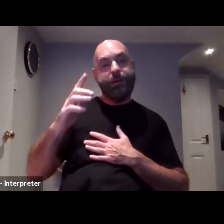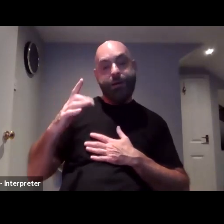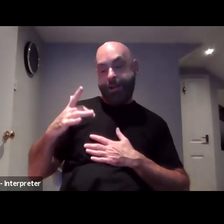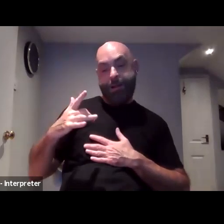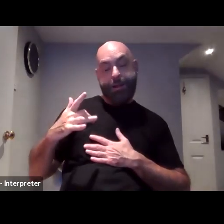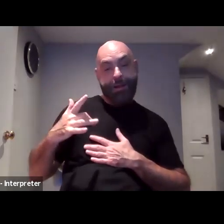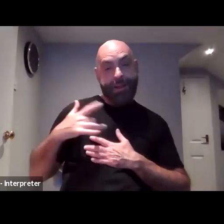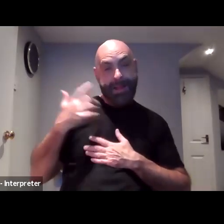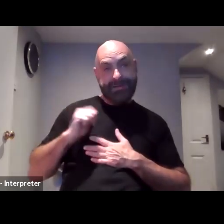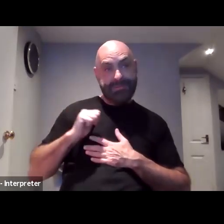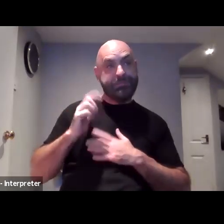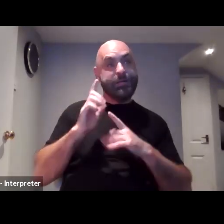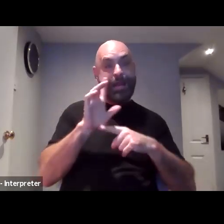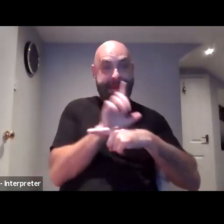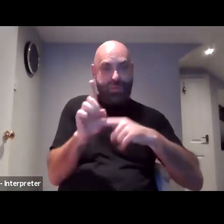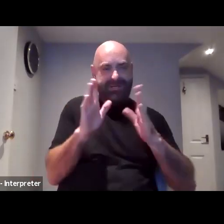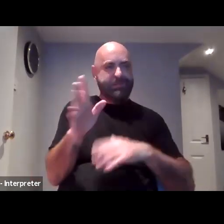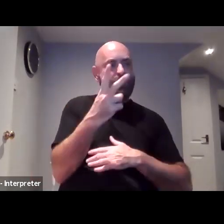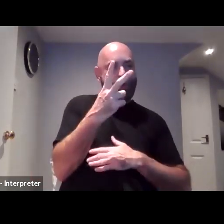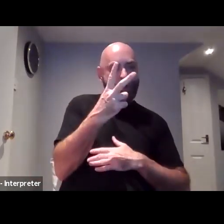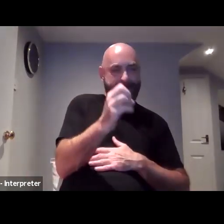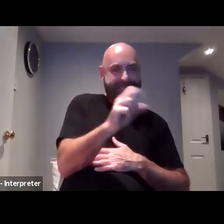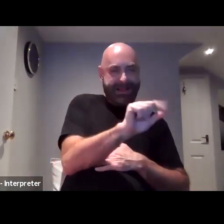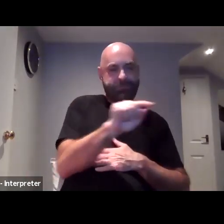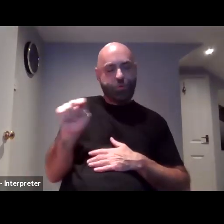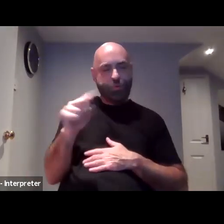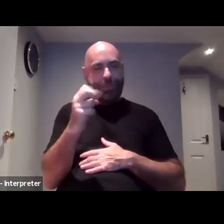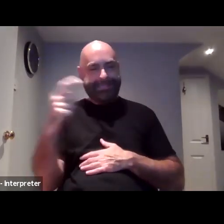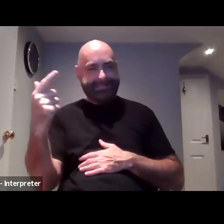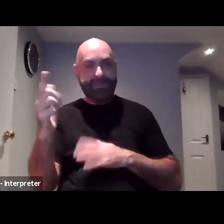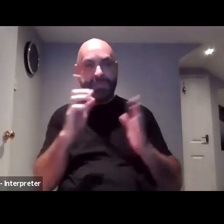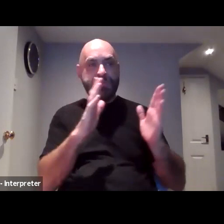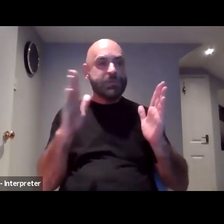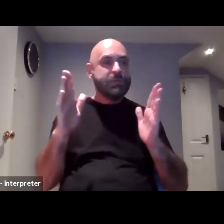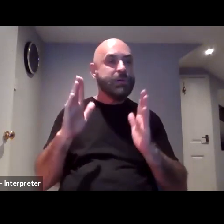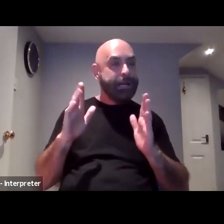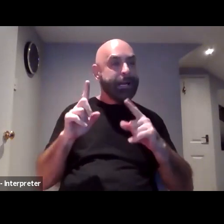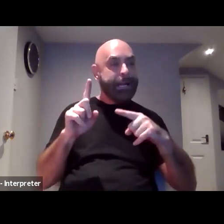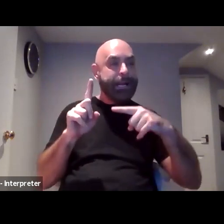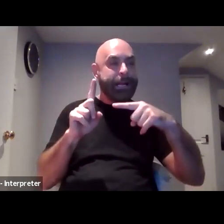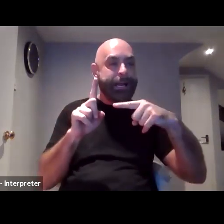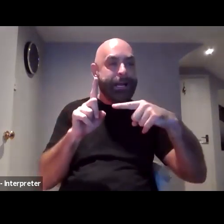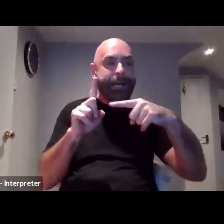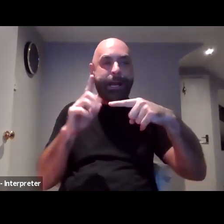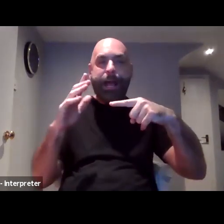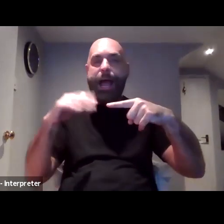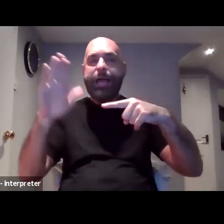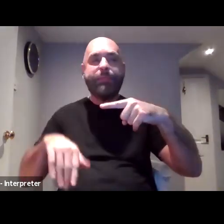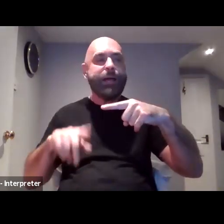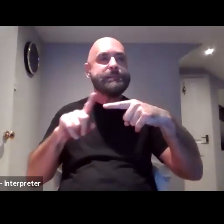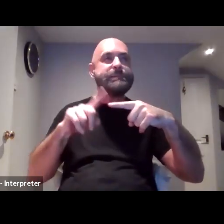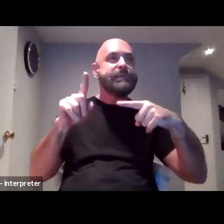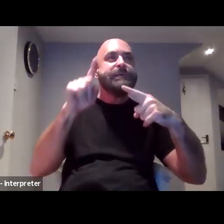in weeks from 2011 to 2017 was higher than it was in the UK, in